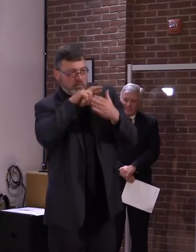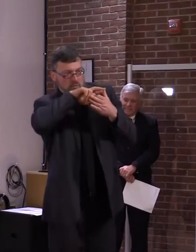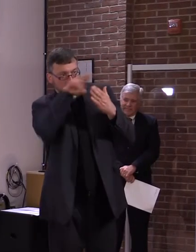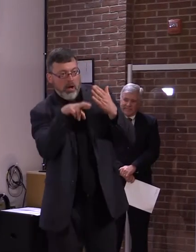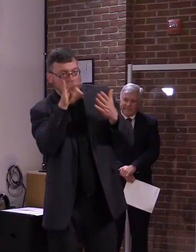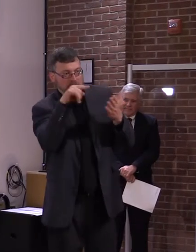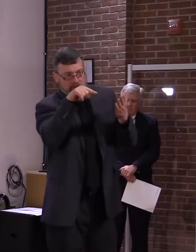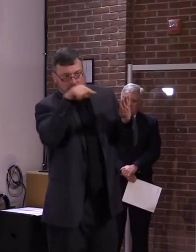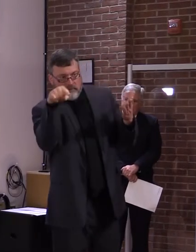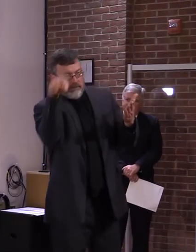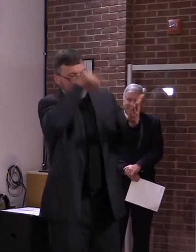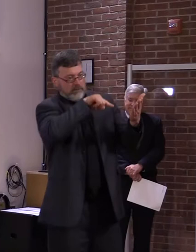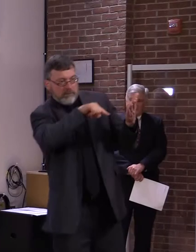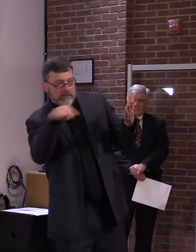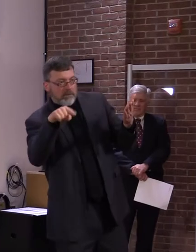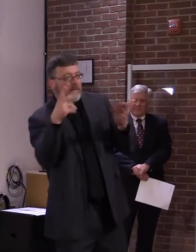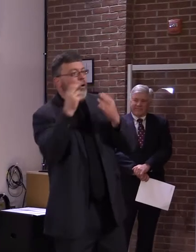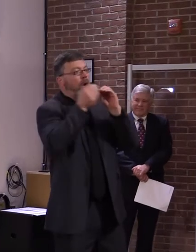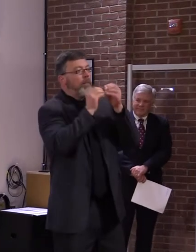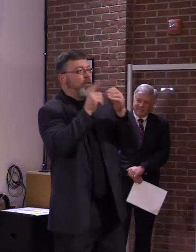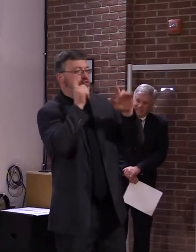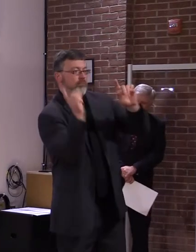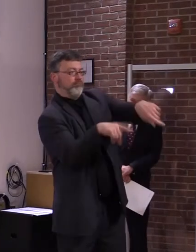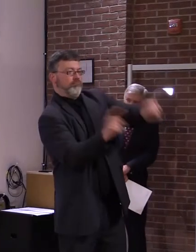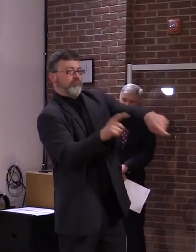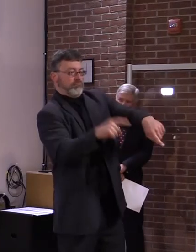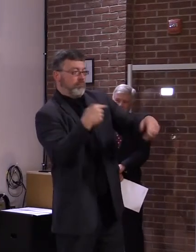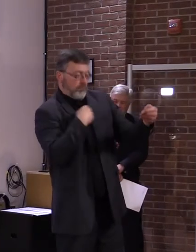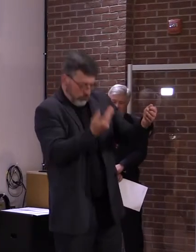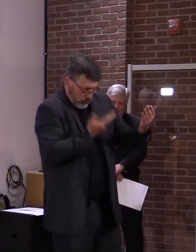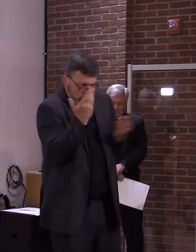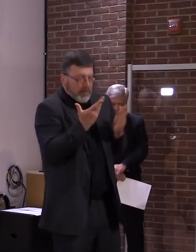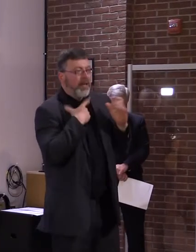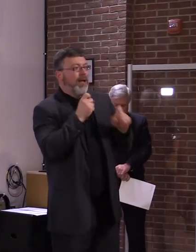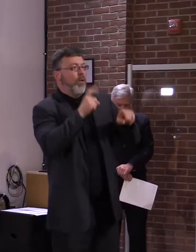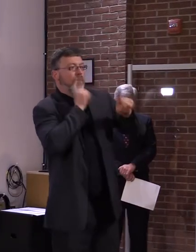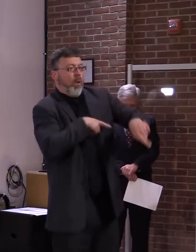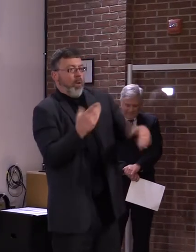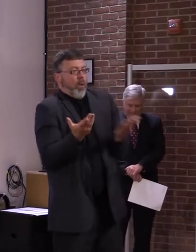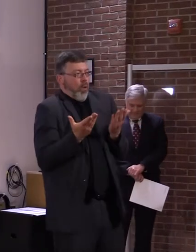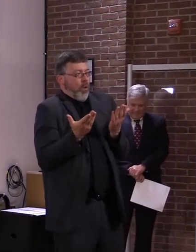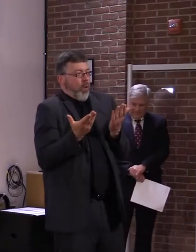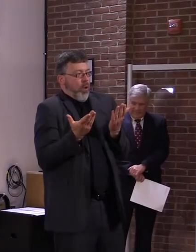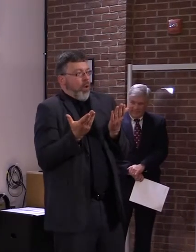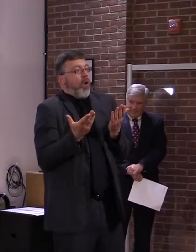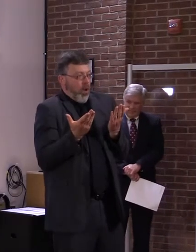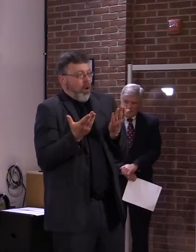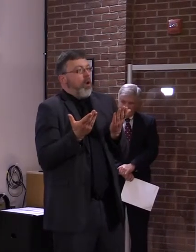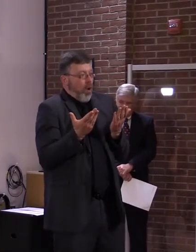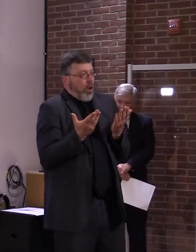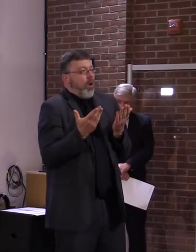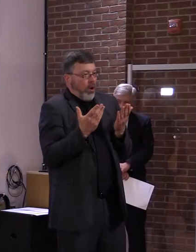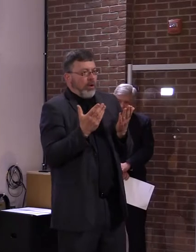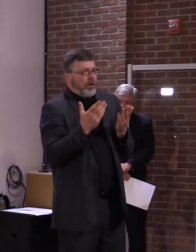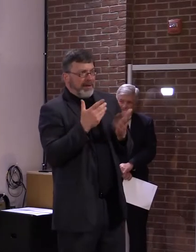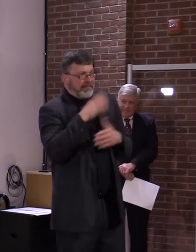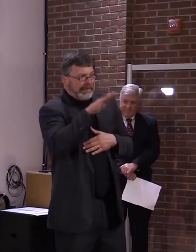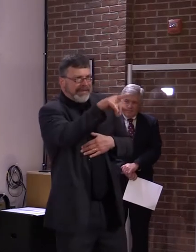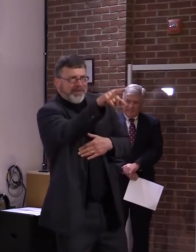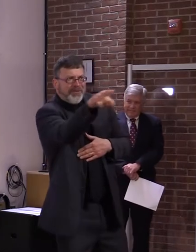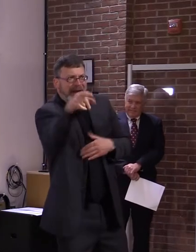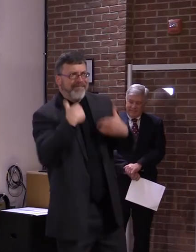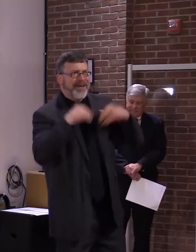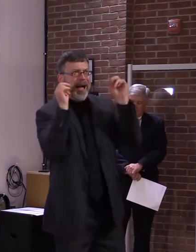haven't gotten their vaccination yet to go online, take a look, and take advantage of the opportunities that we have. And any